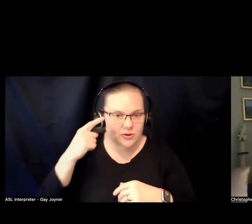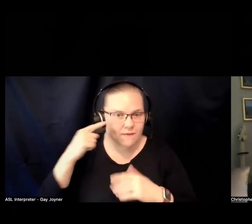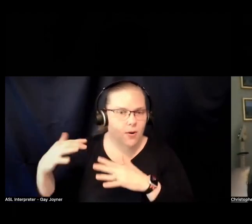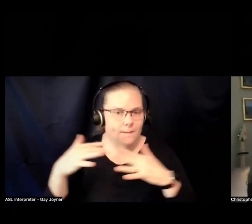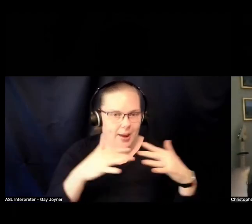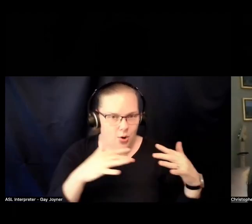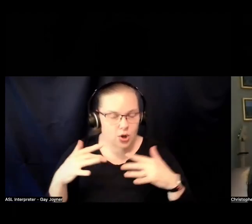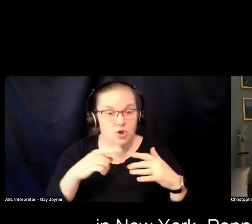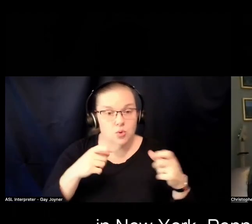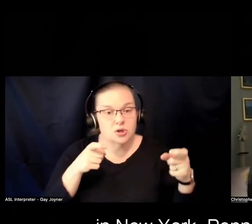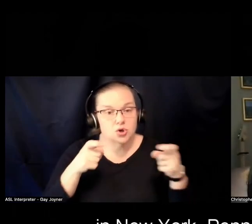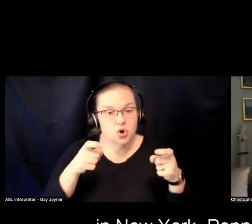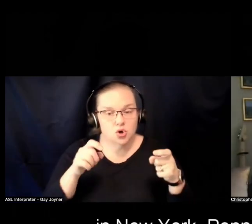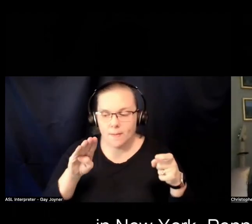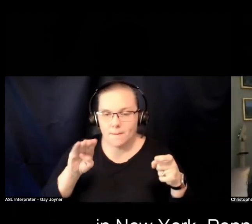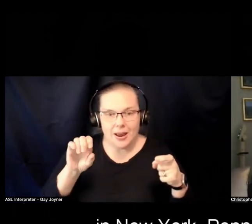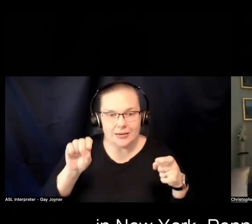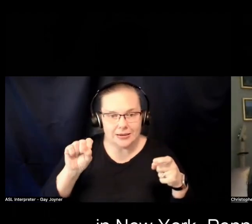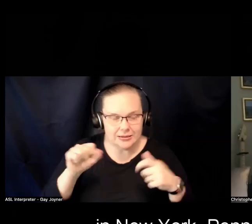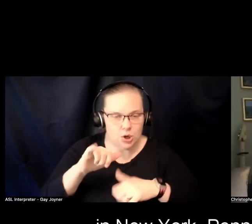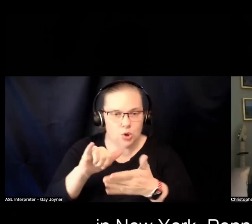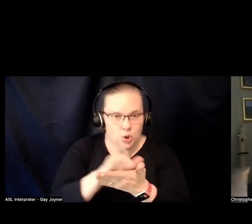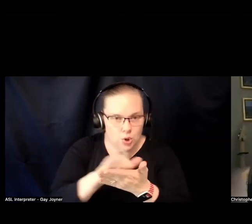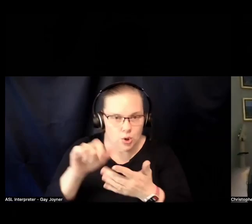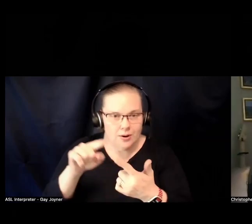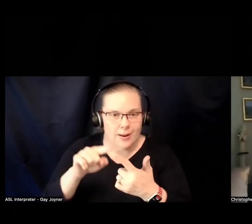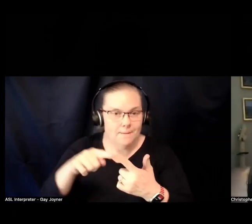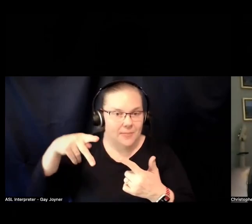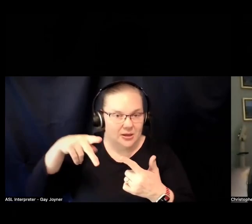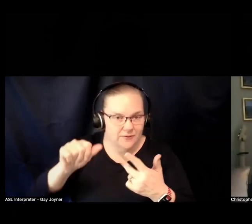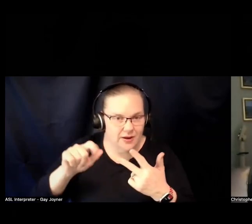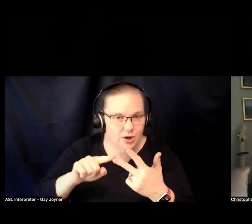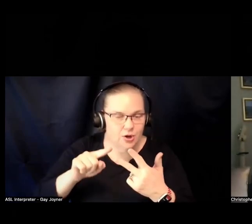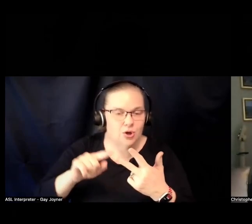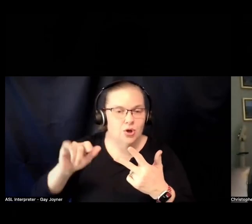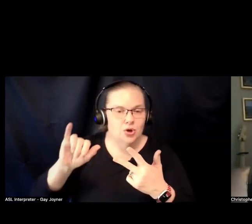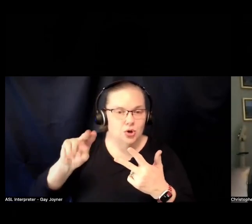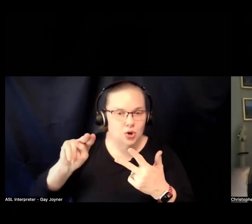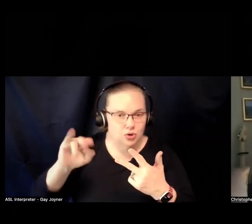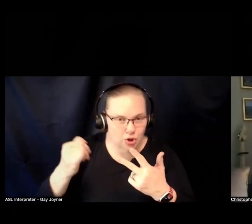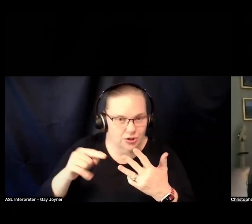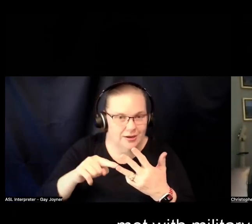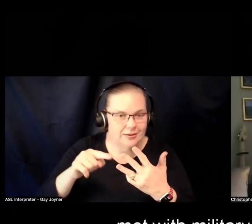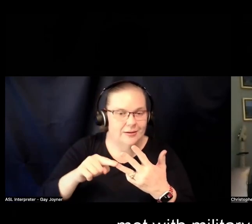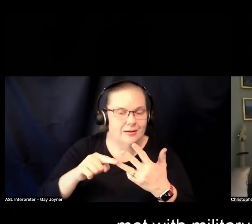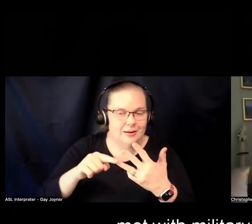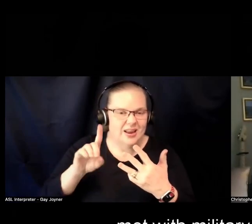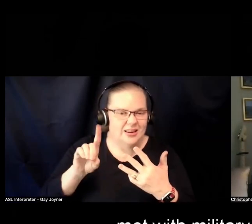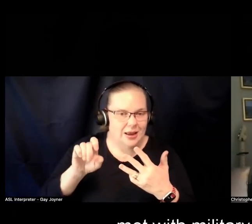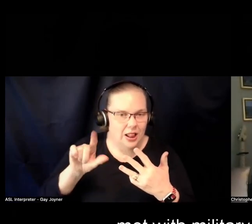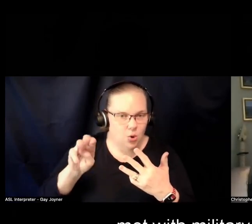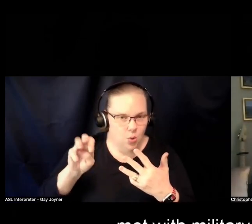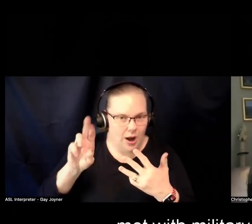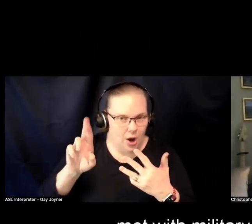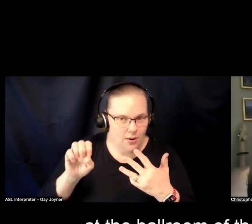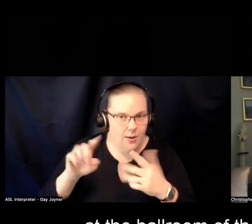She was in charge of these bases in New York, Pennsylvania, New Jersey, and Delaware. Once a month, Anna and her staff met with military,